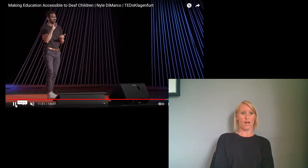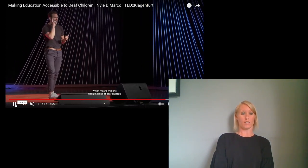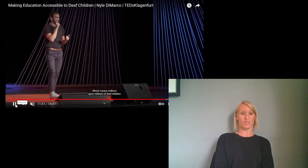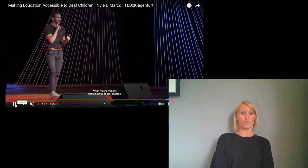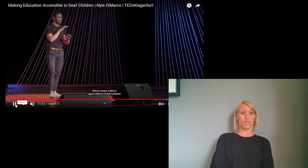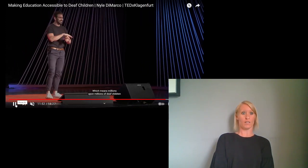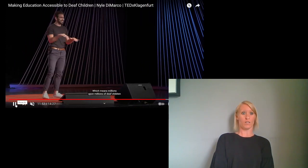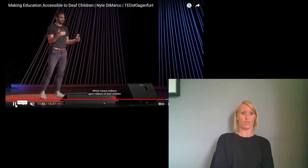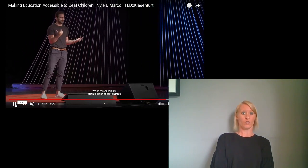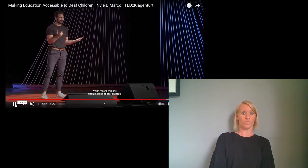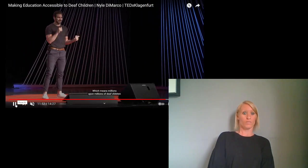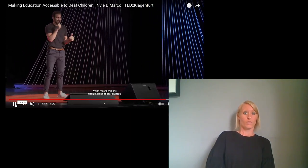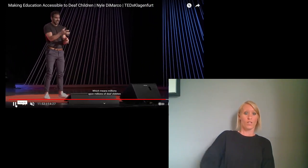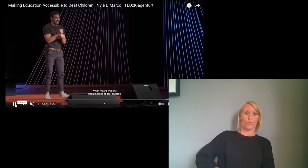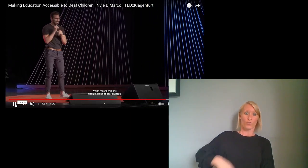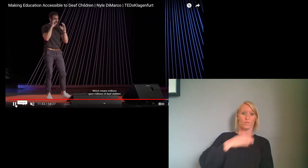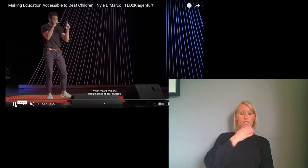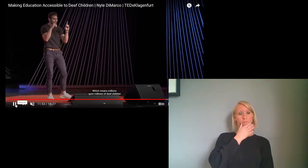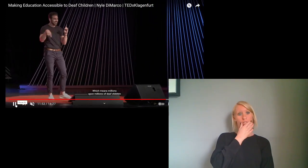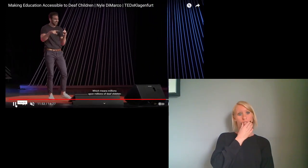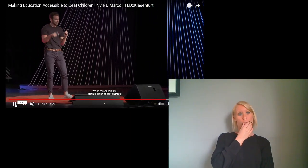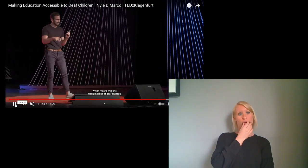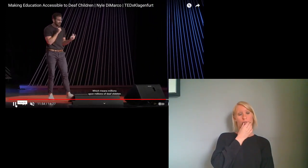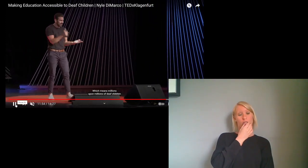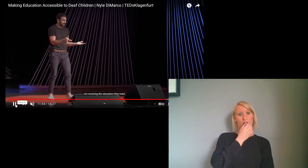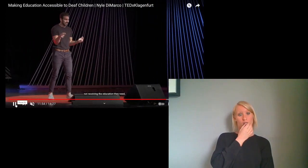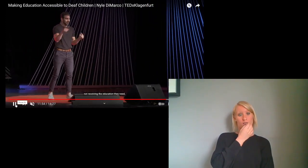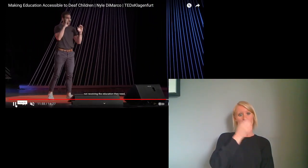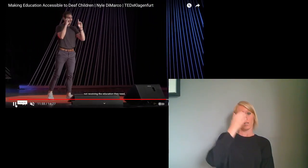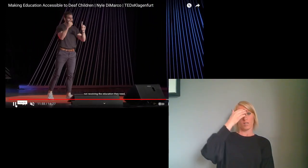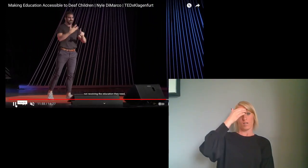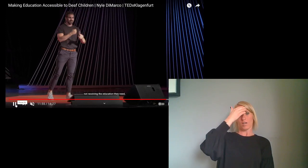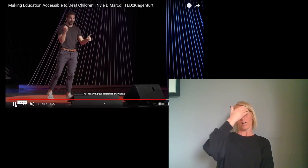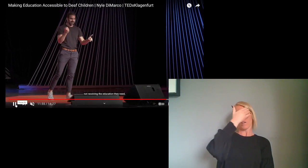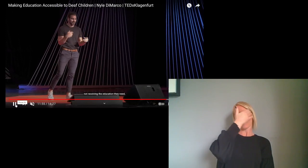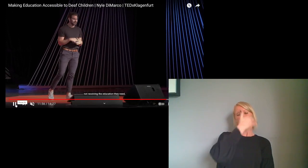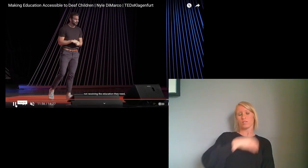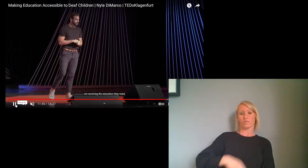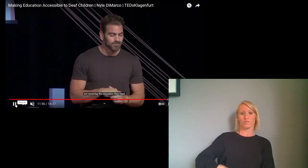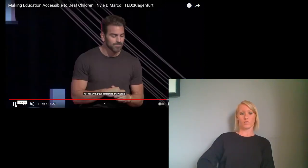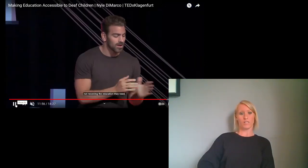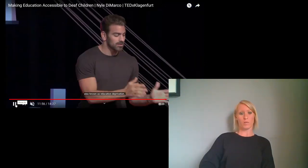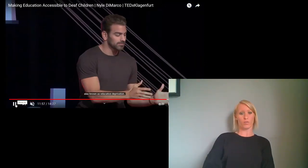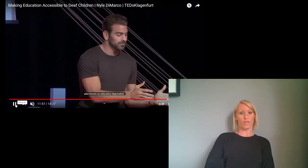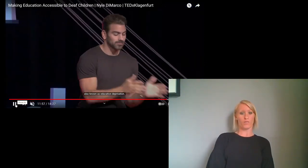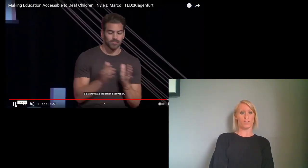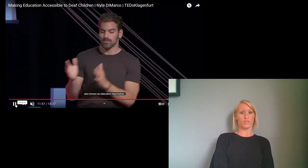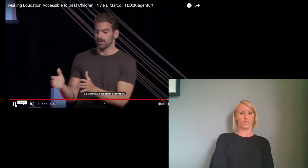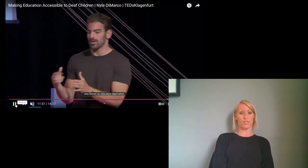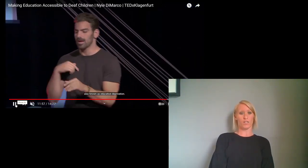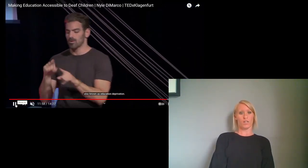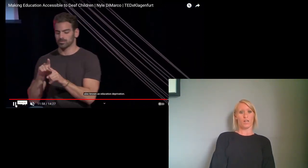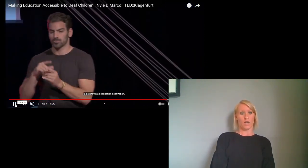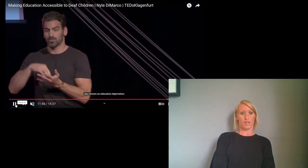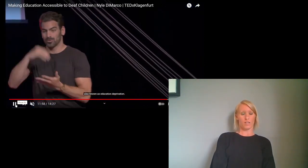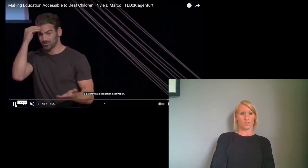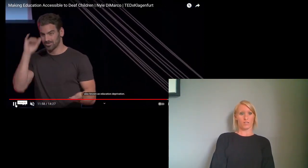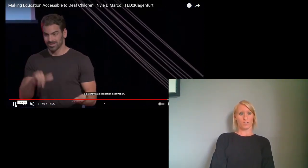them have access to sign language, which means millions upon millions of deaf people are not